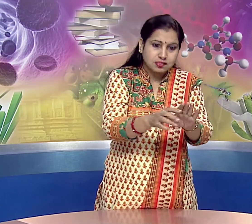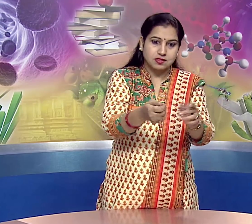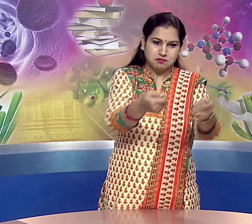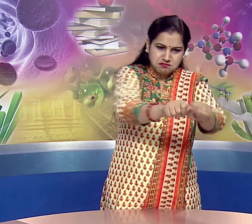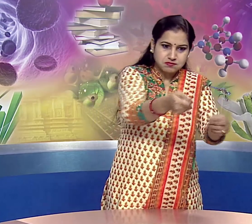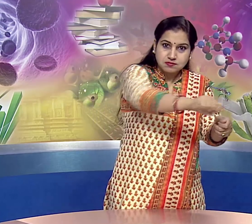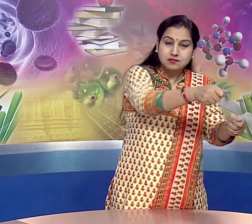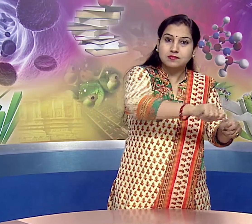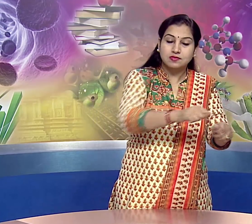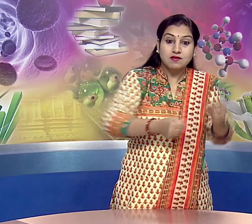in hurry